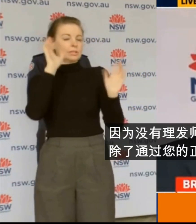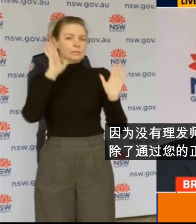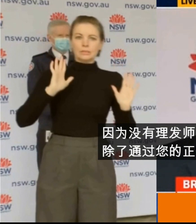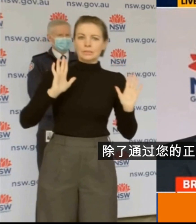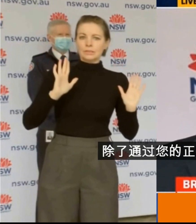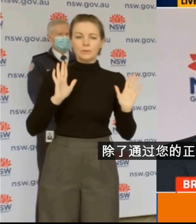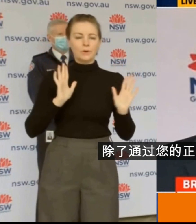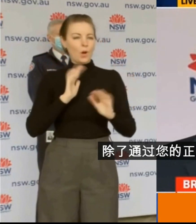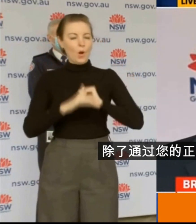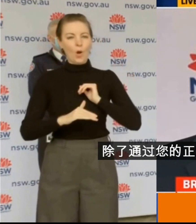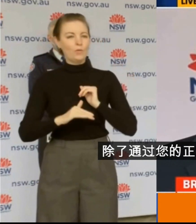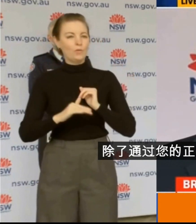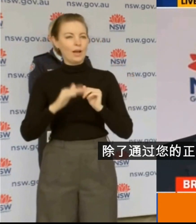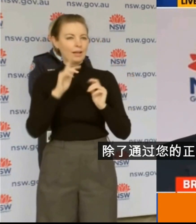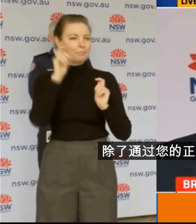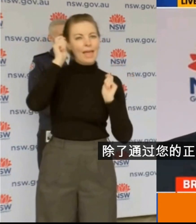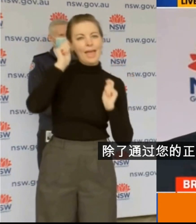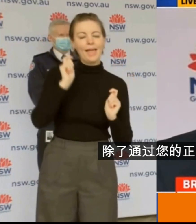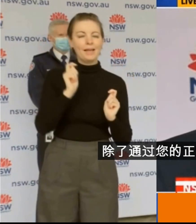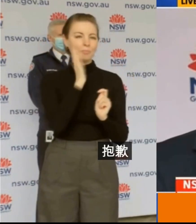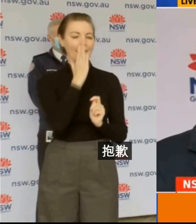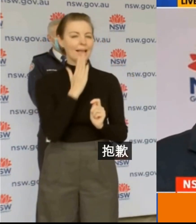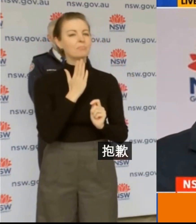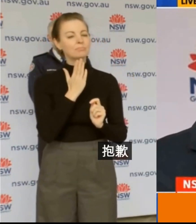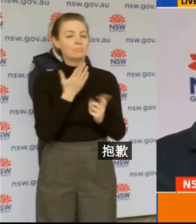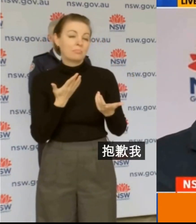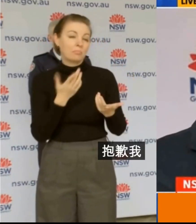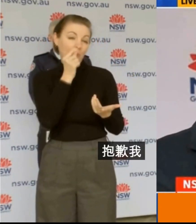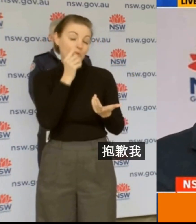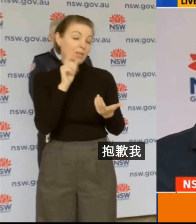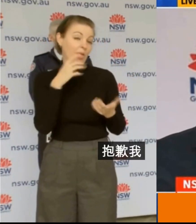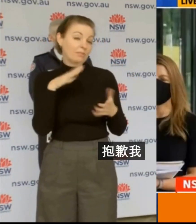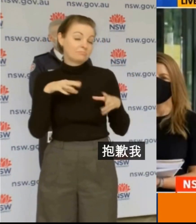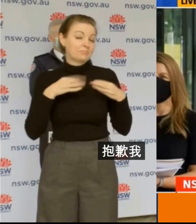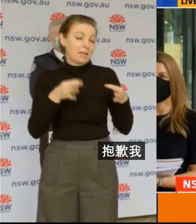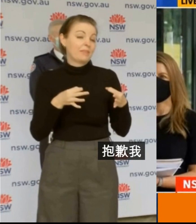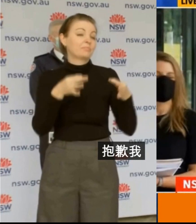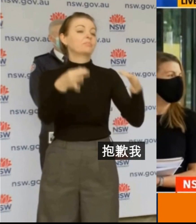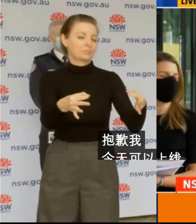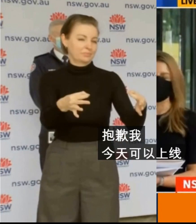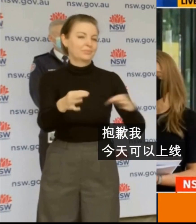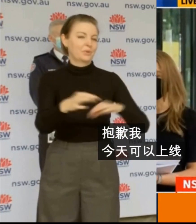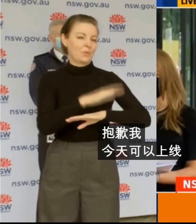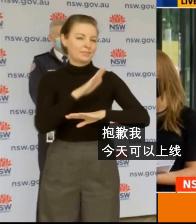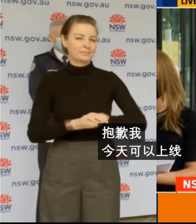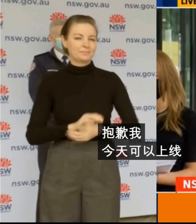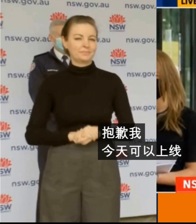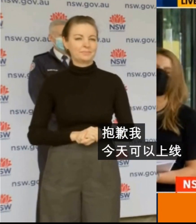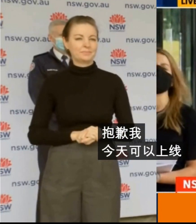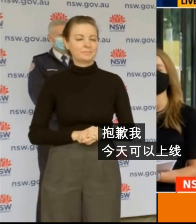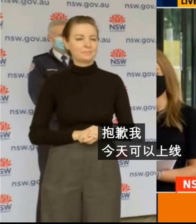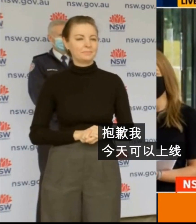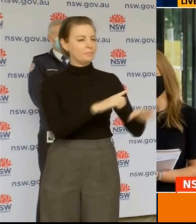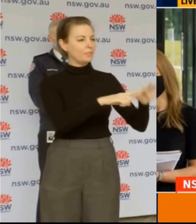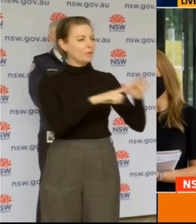available other than through your normal household arrangements. Sorry, can I just go... There's another 1,000 cases today. It's pretty